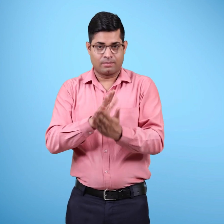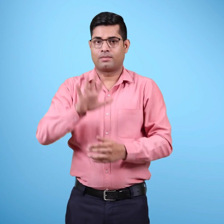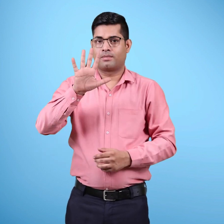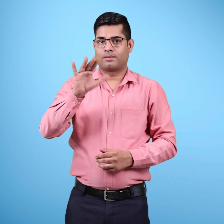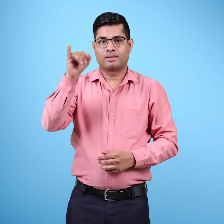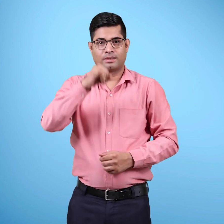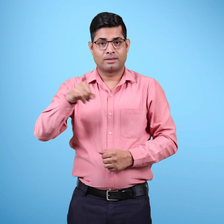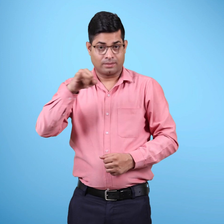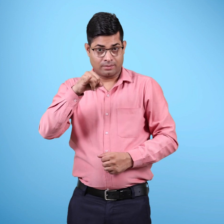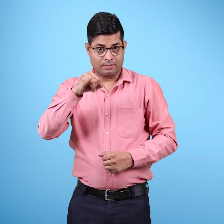Page 56.